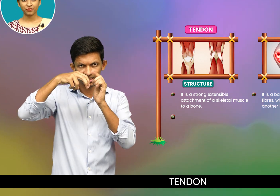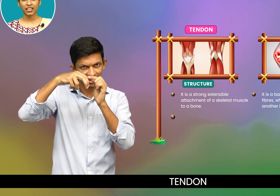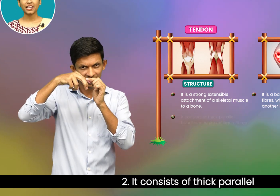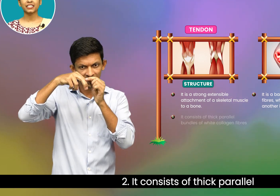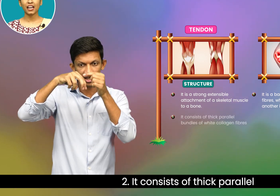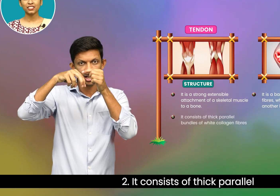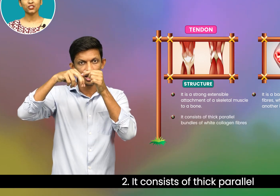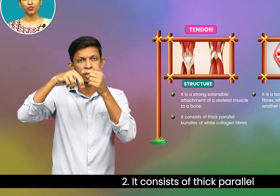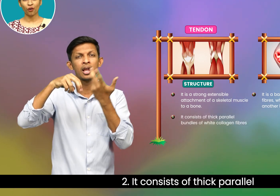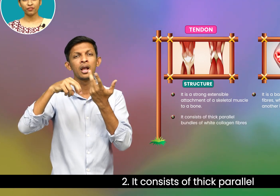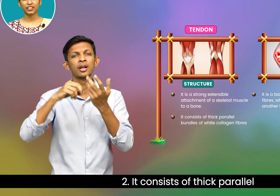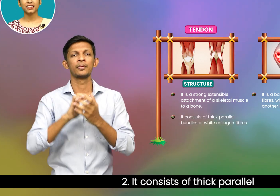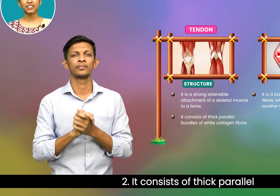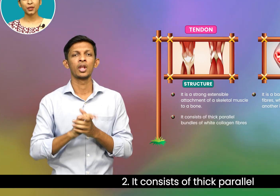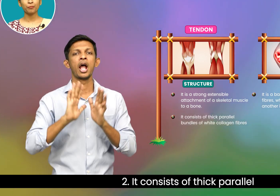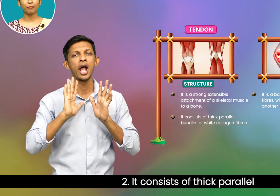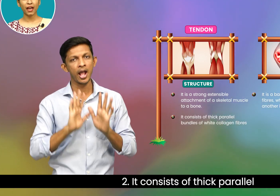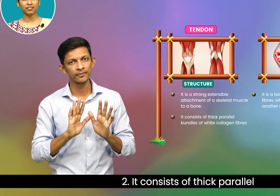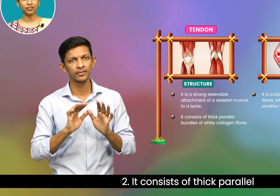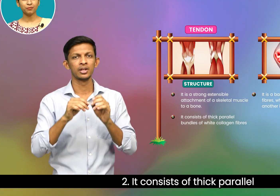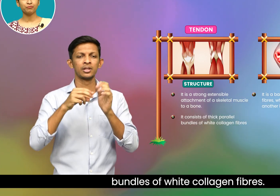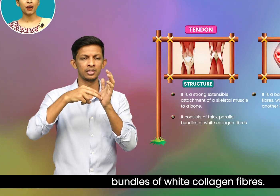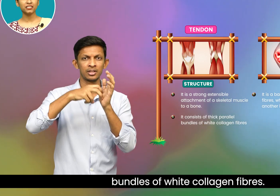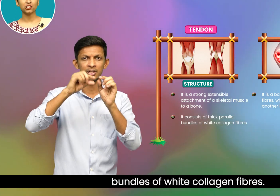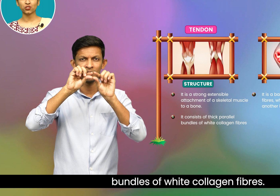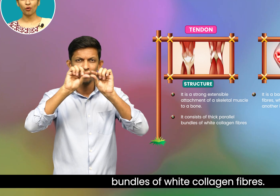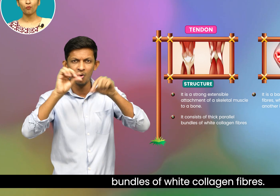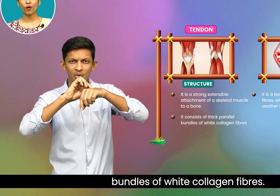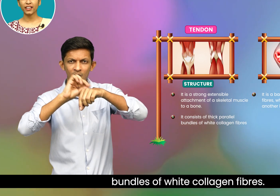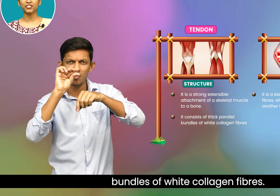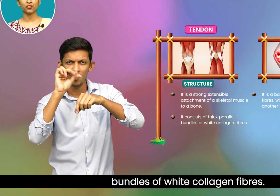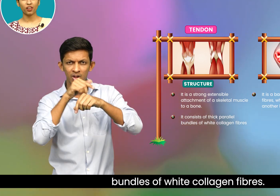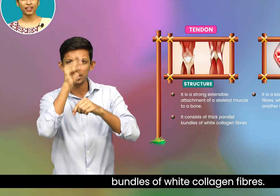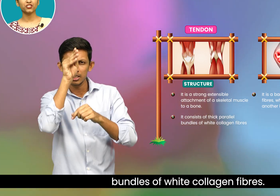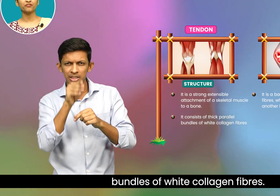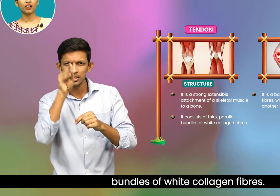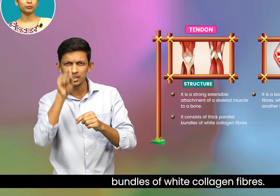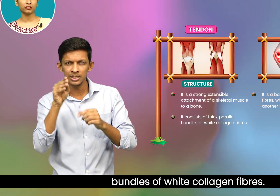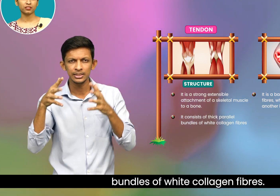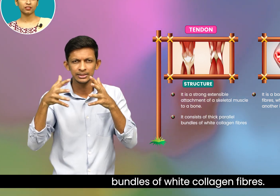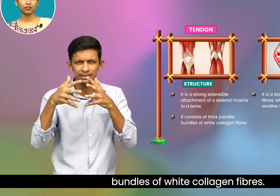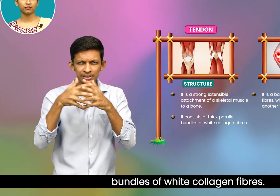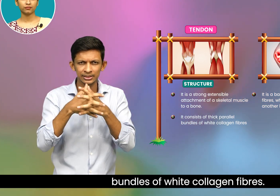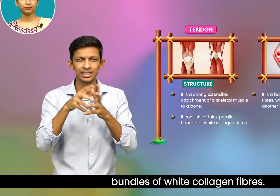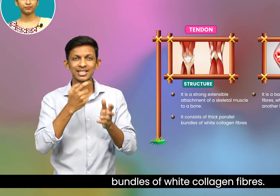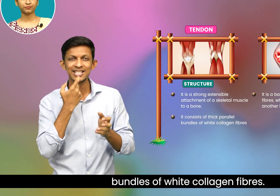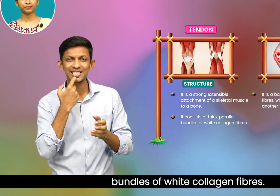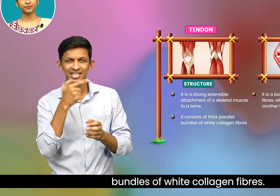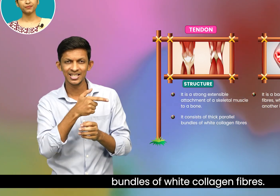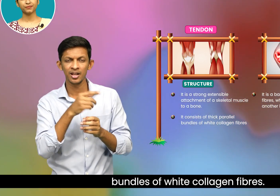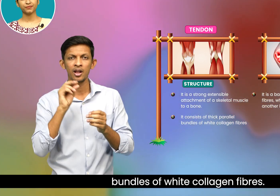Tendon. It consists of thick parallel bundles of white collagen fibers.